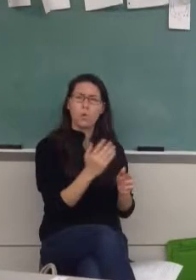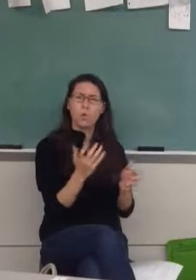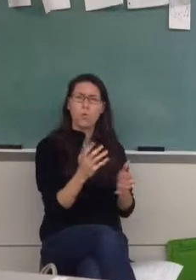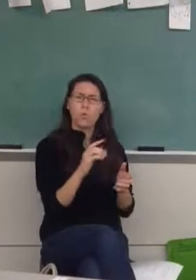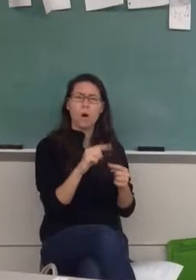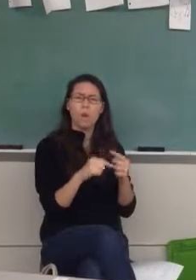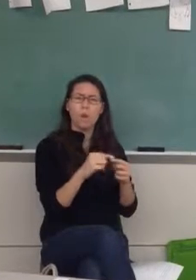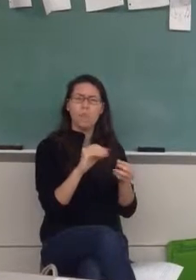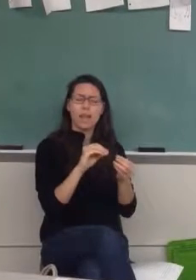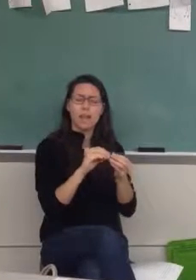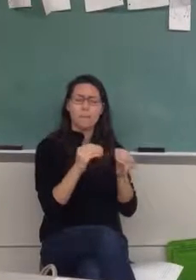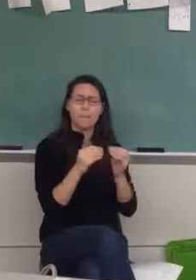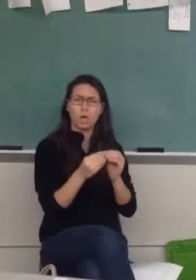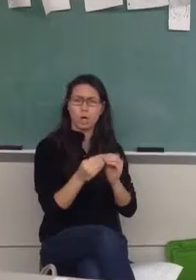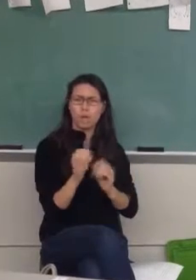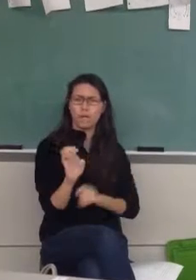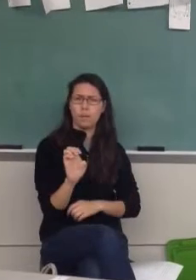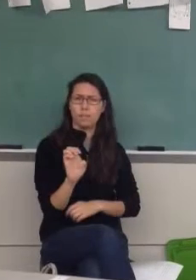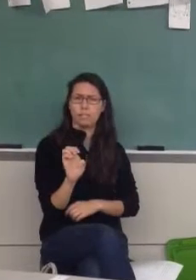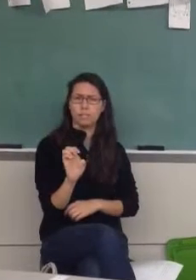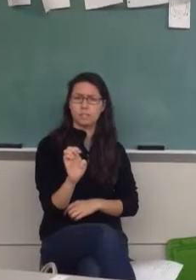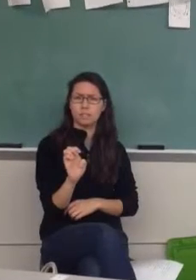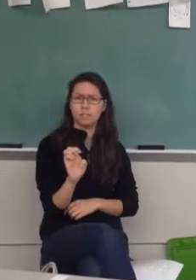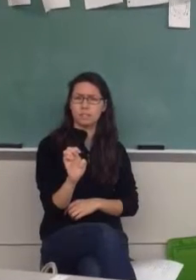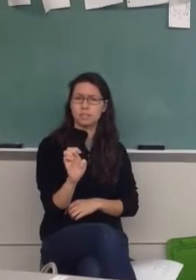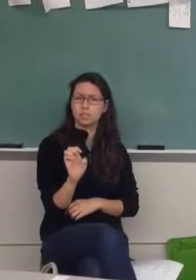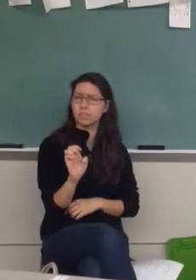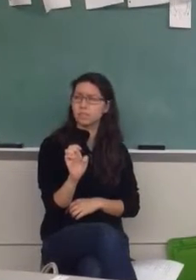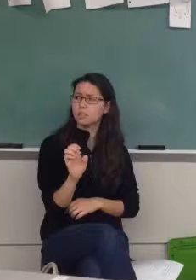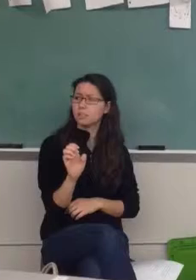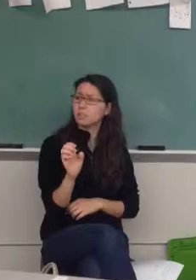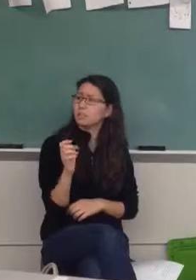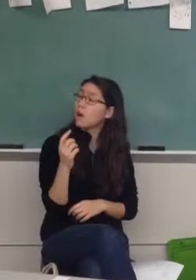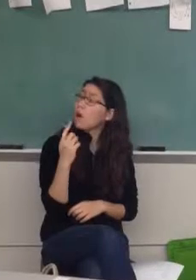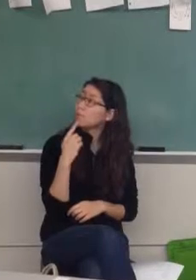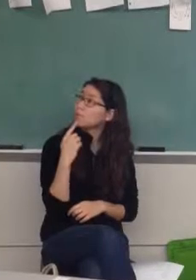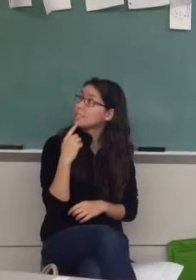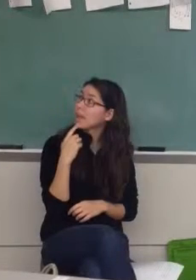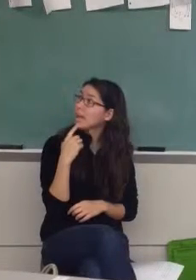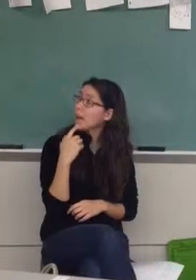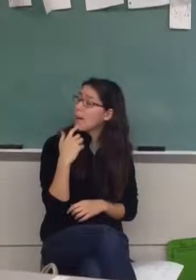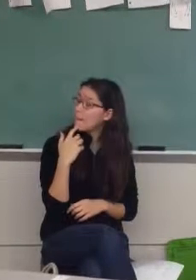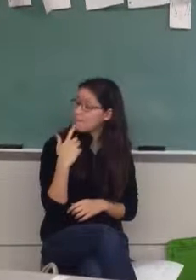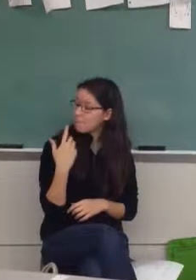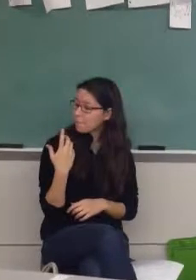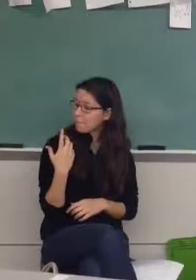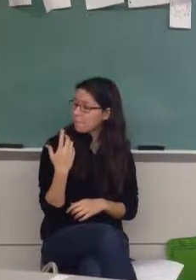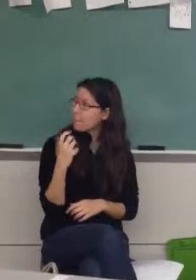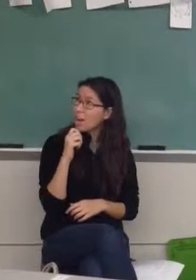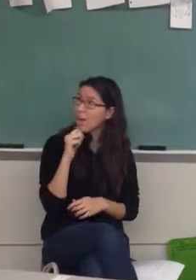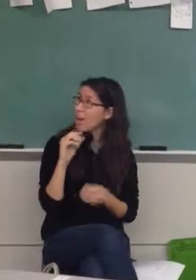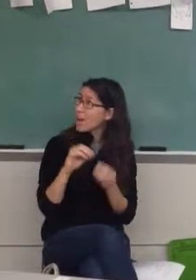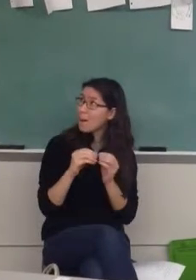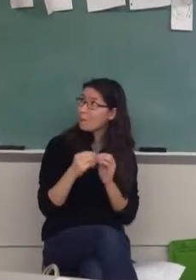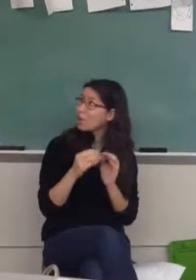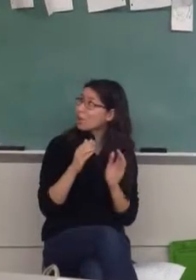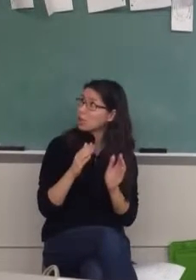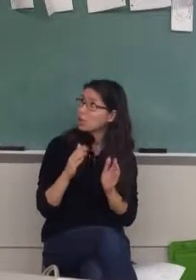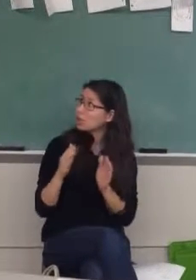of elements? well, I was gonna say it's, or that like they're not numbered. Okay, they're not numbered like